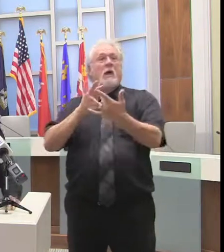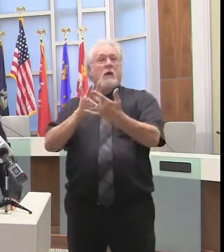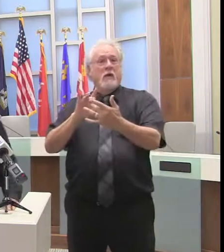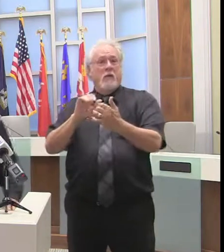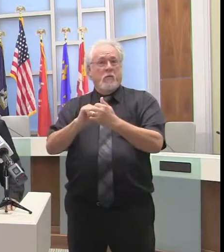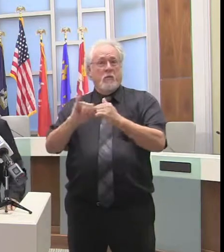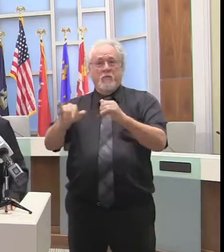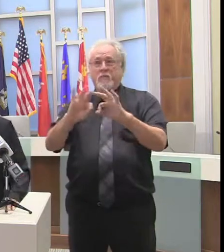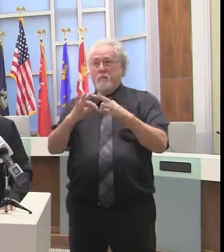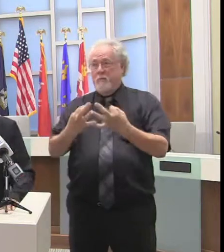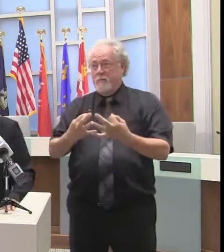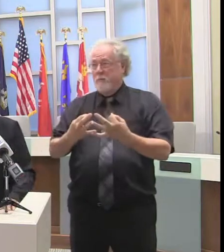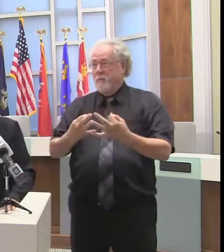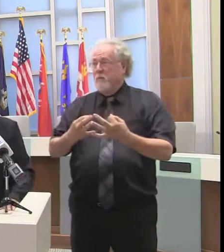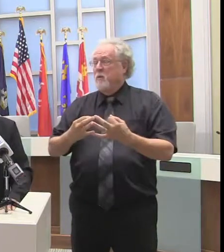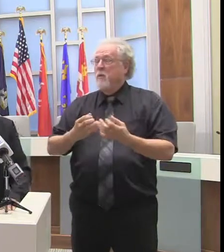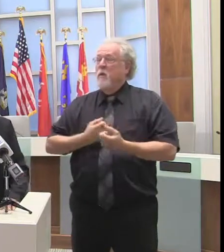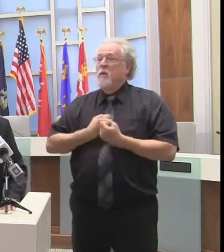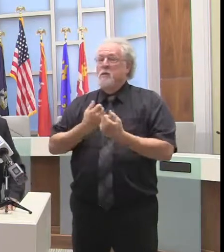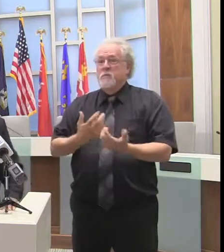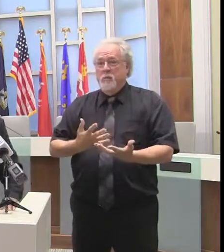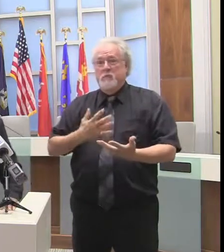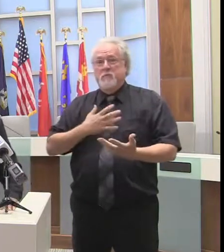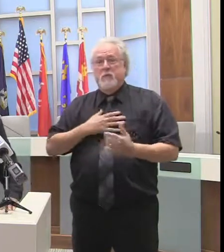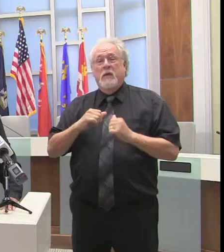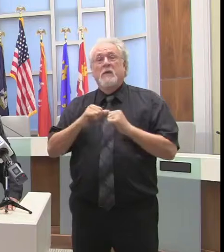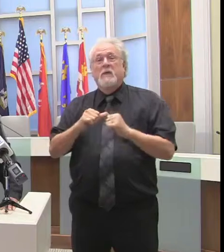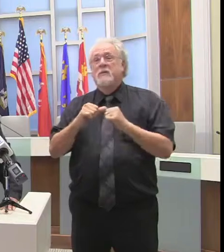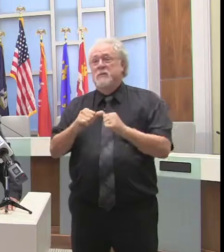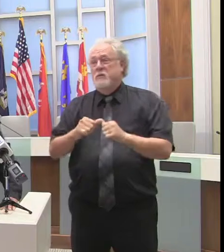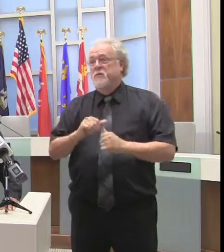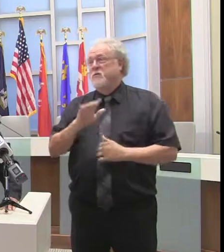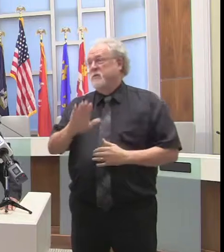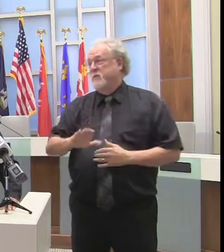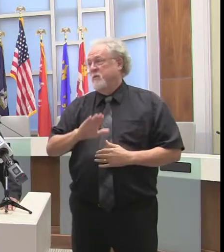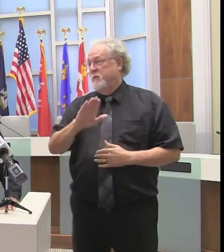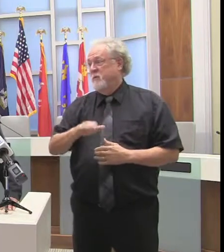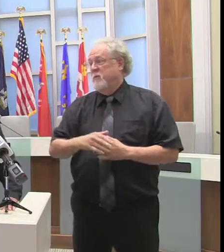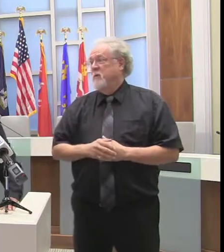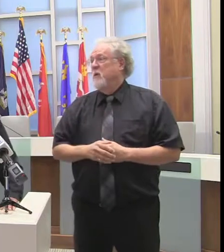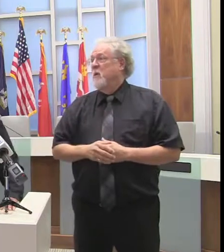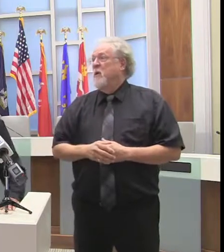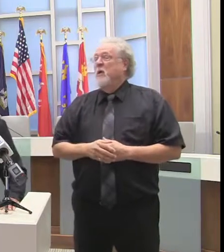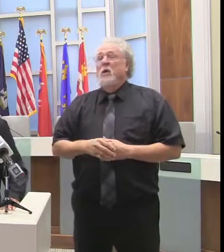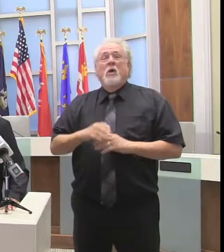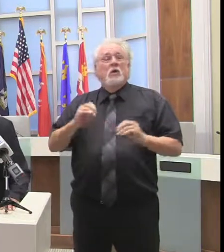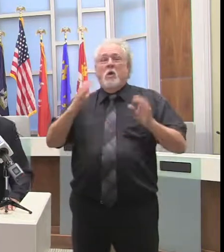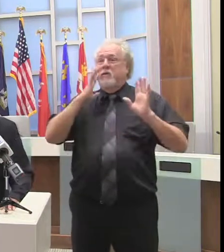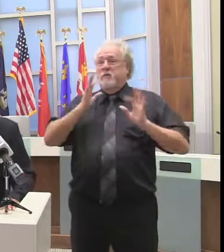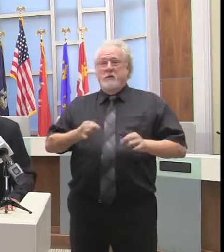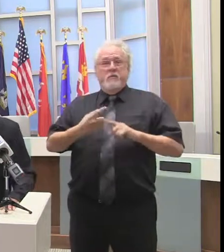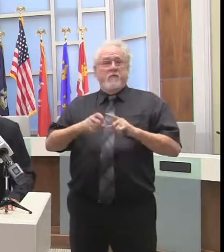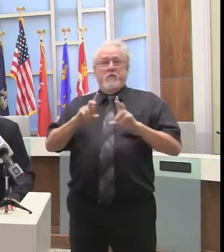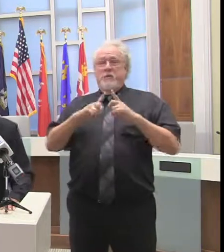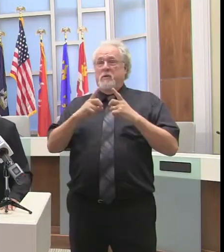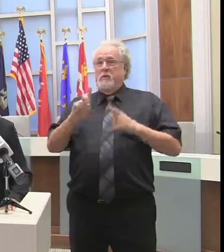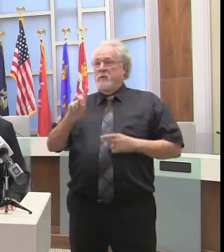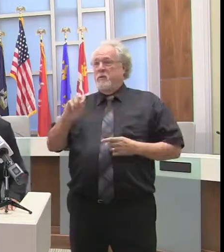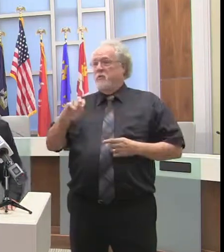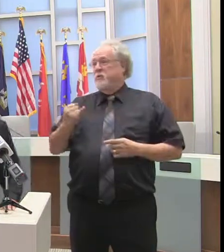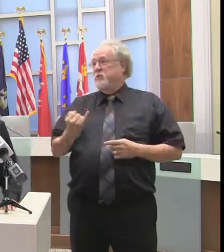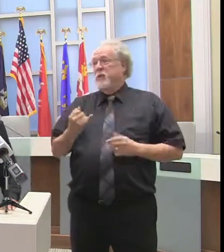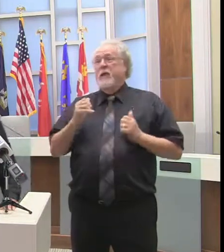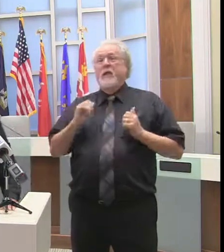with the Sterling family to express my continued sympathy. No decision by the Department of